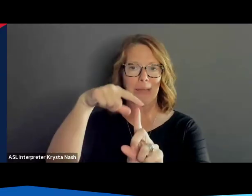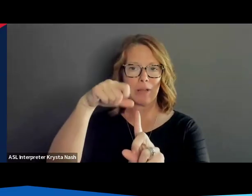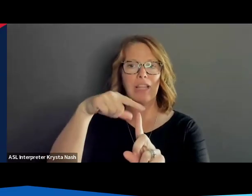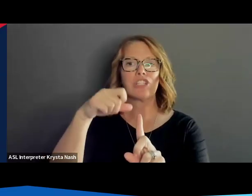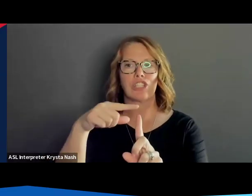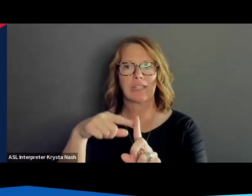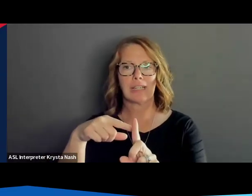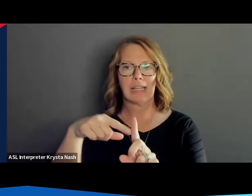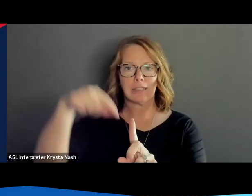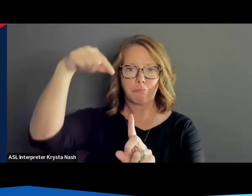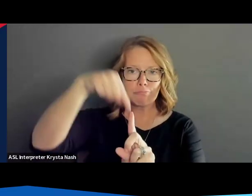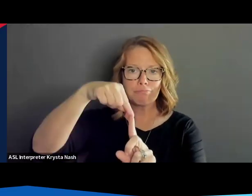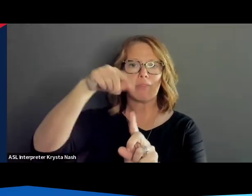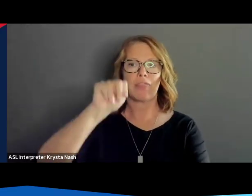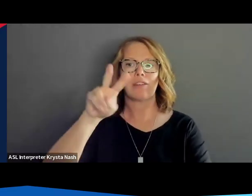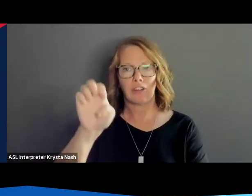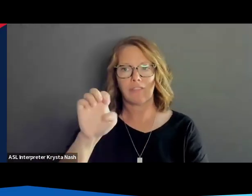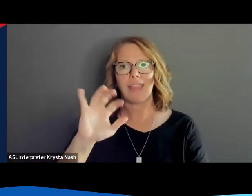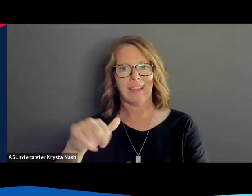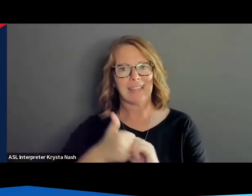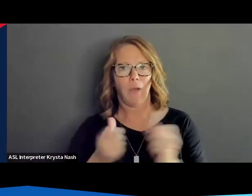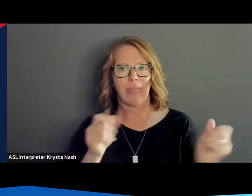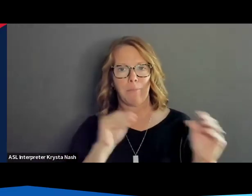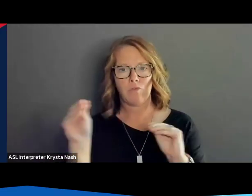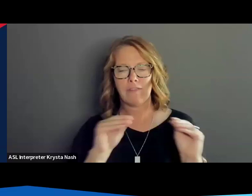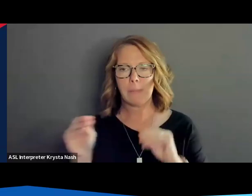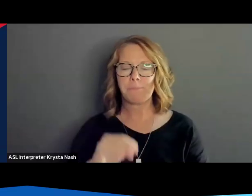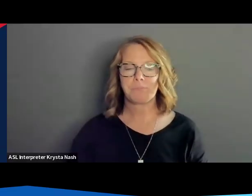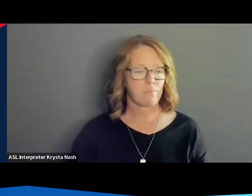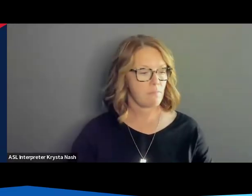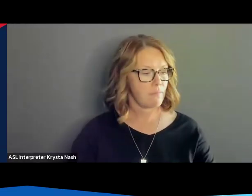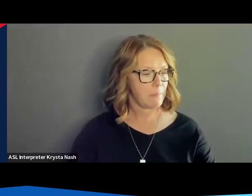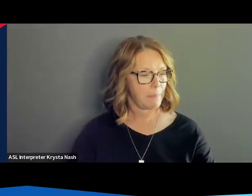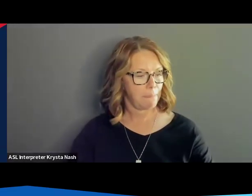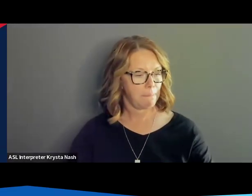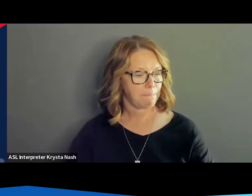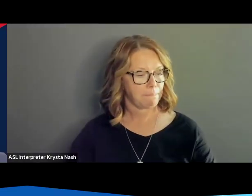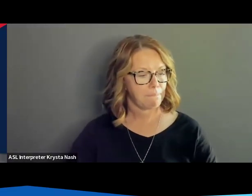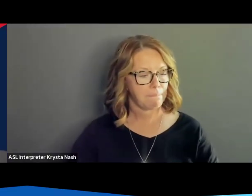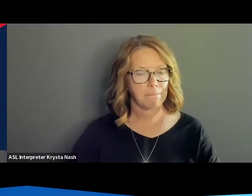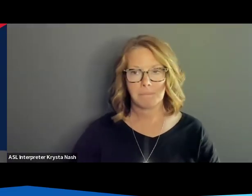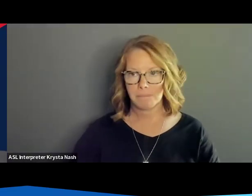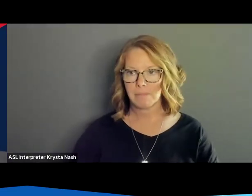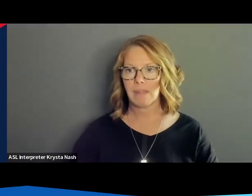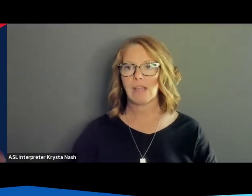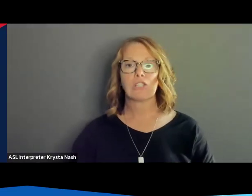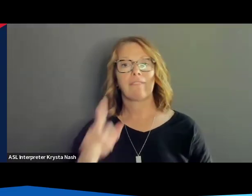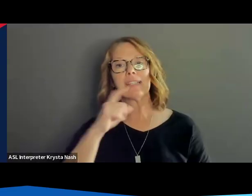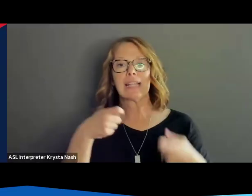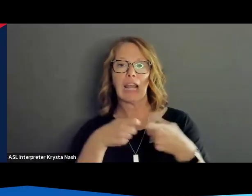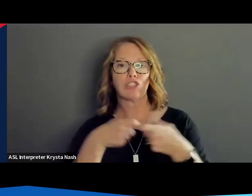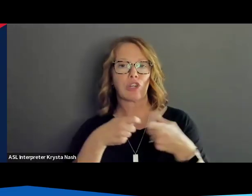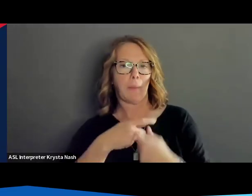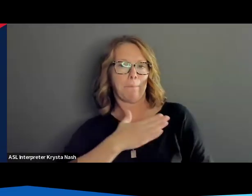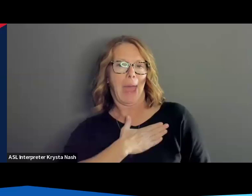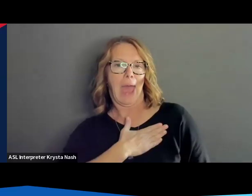applied to the nerve, and that's the way the nerves move. So if it's an electrical pad that's being put on the skin,